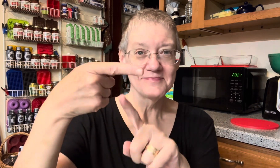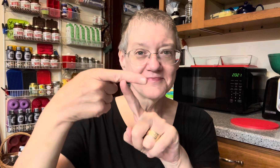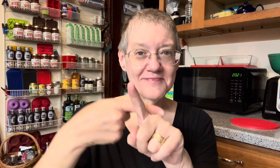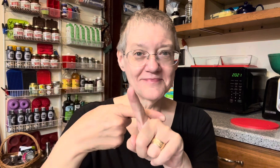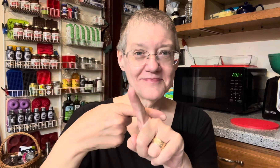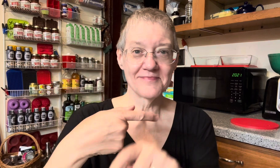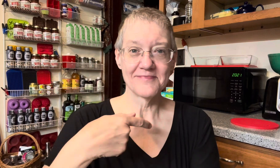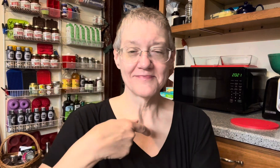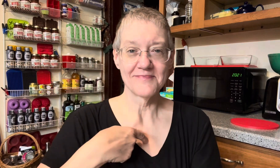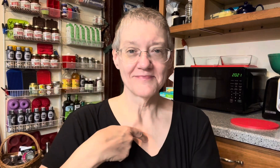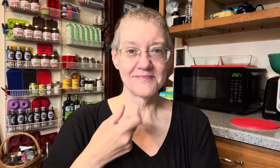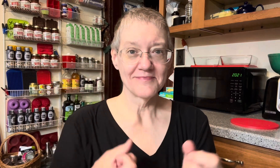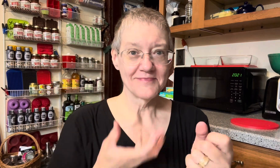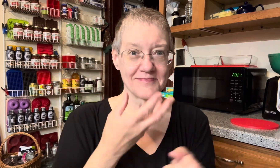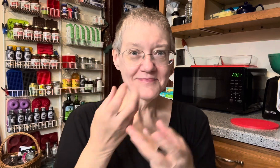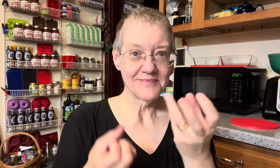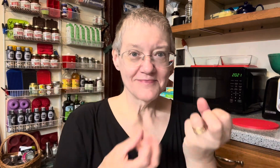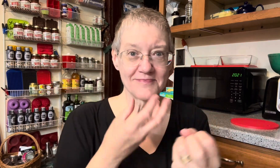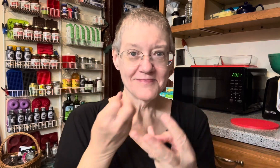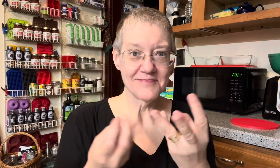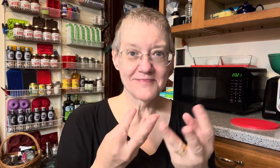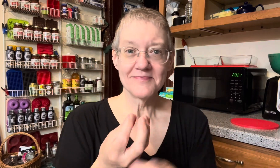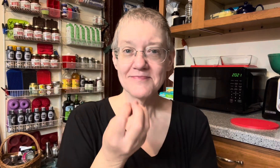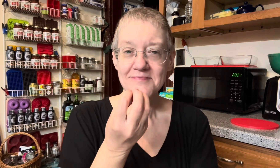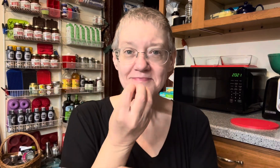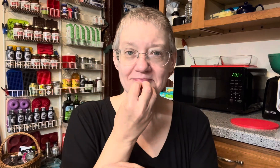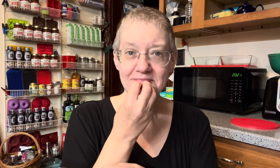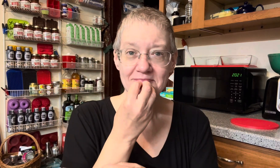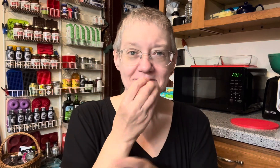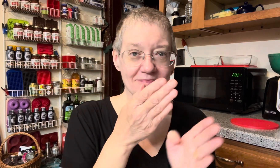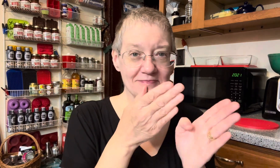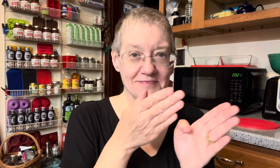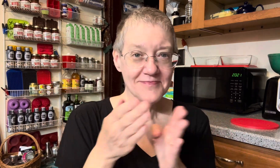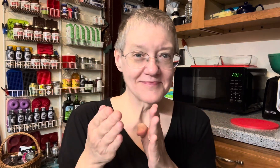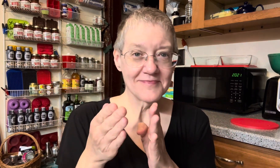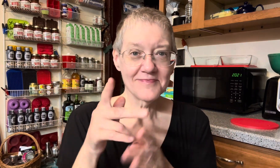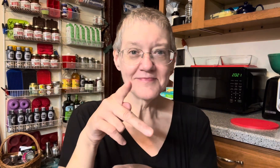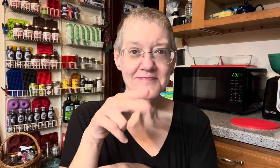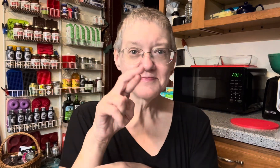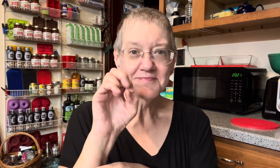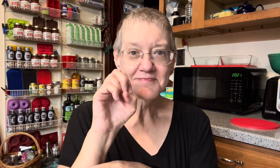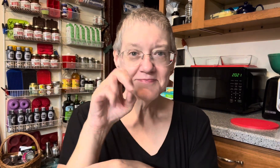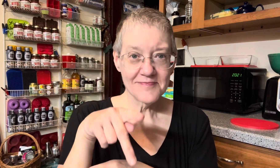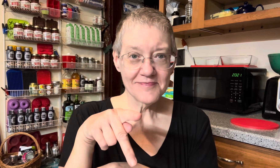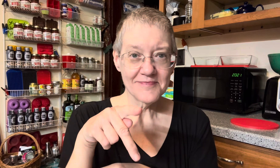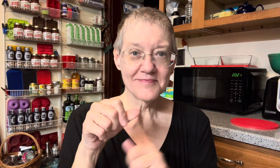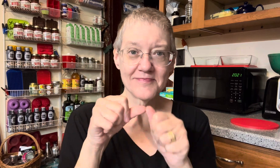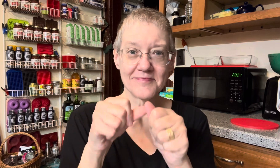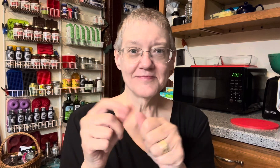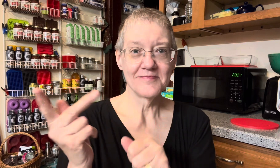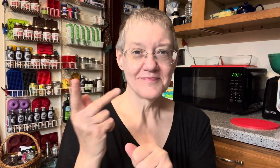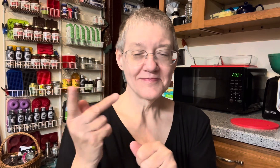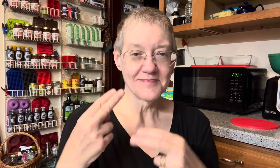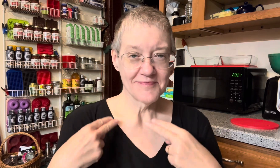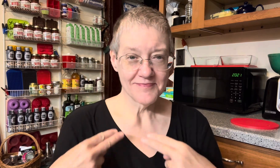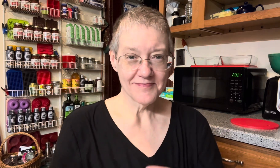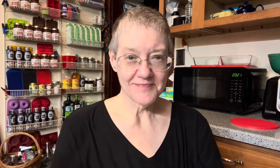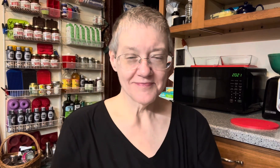next month. So I've been juggling a lot, prepping our food, keeping